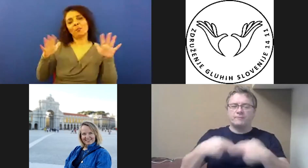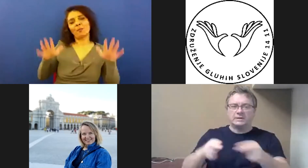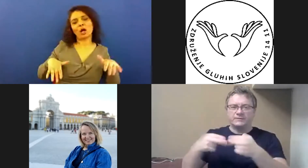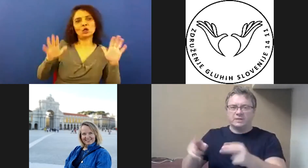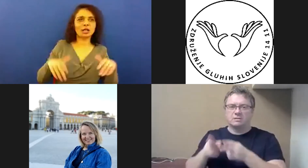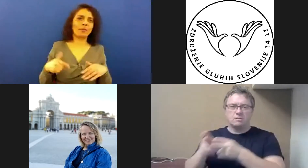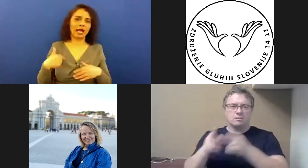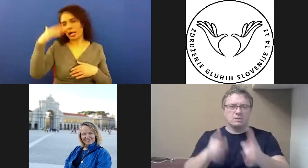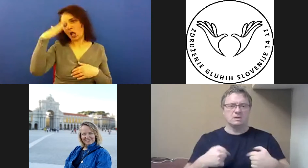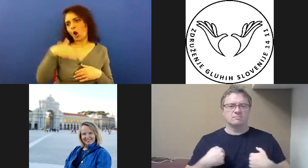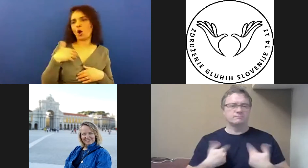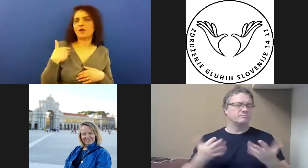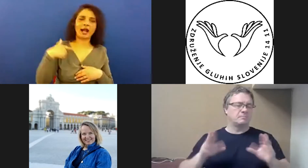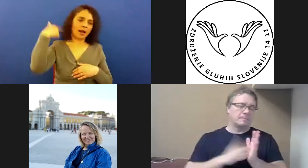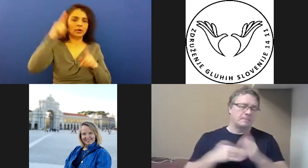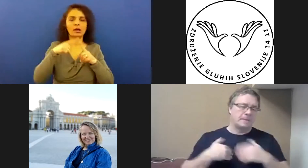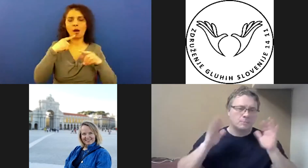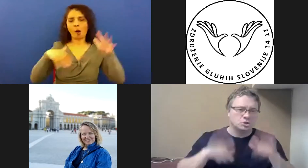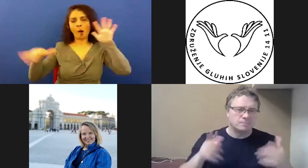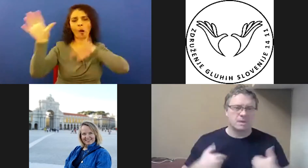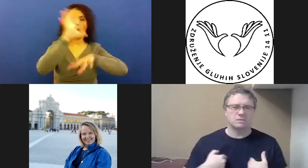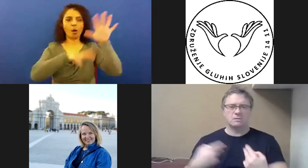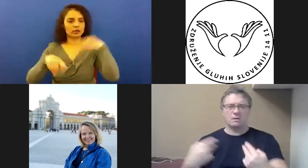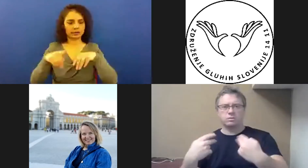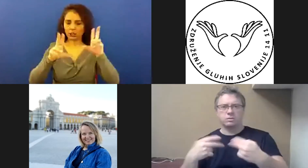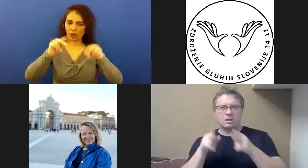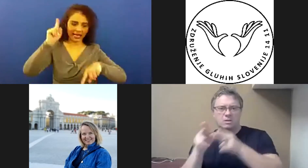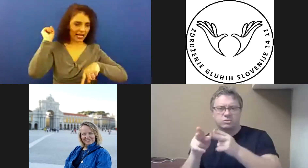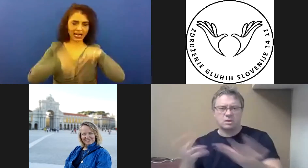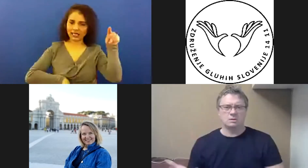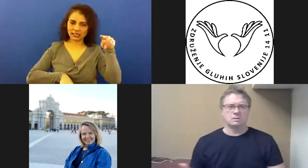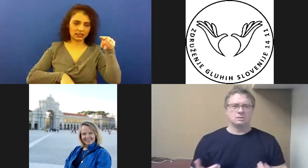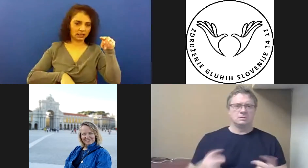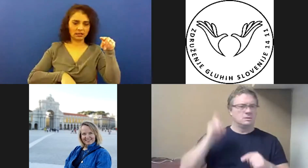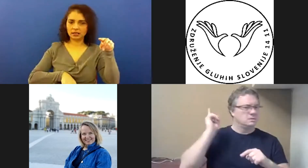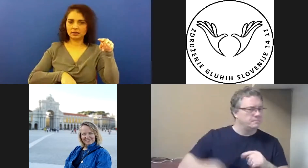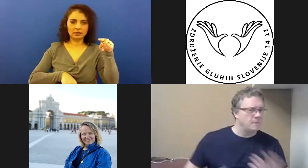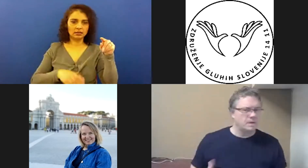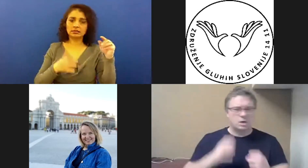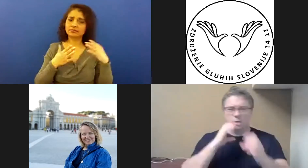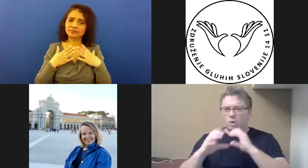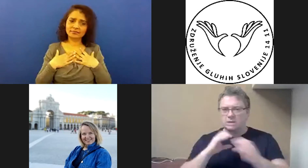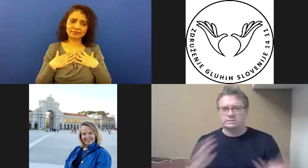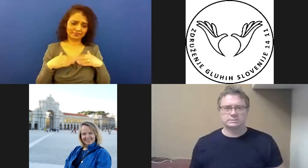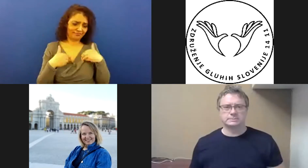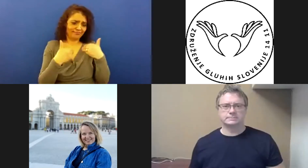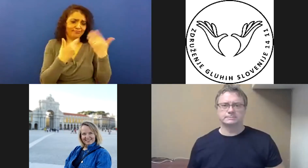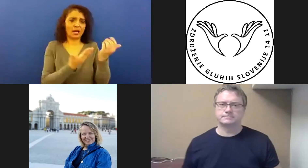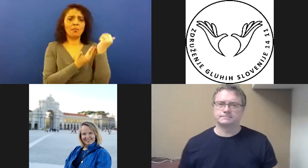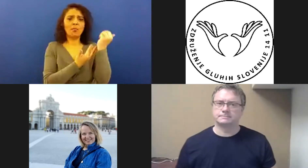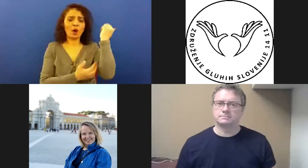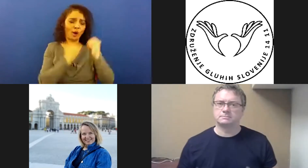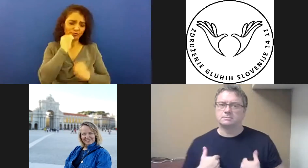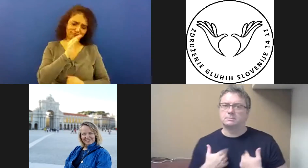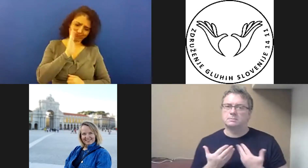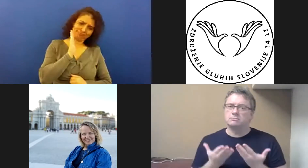change because you're a Roma. You don't have to pretend that you're a Catholic, Jehovah Witness, or a Muslim.